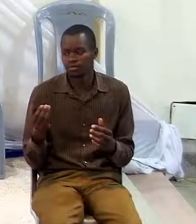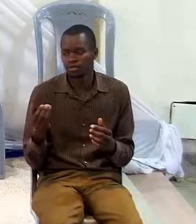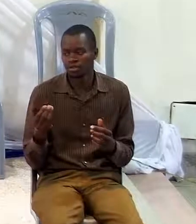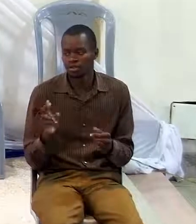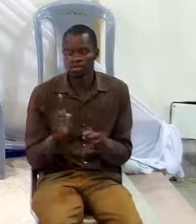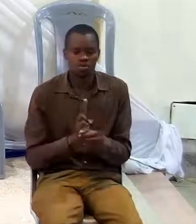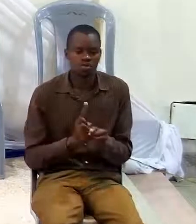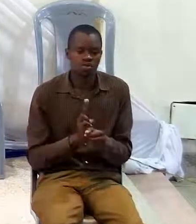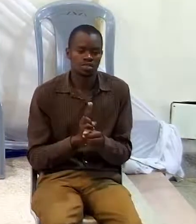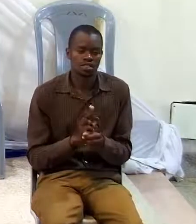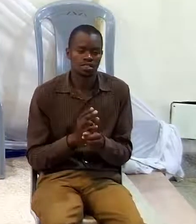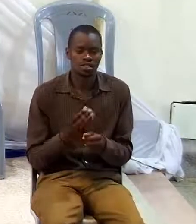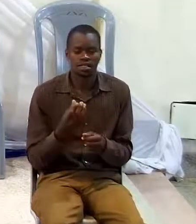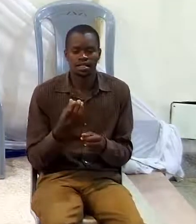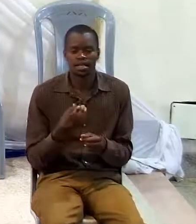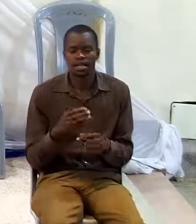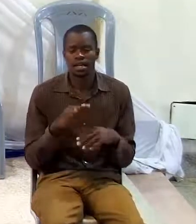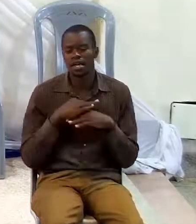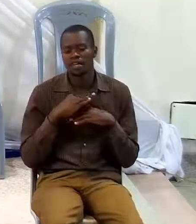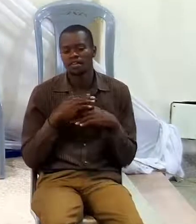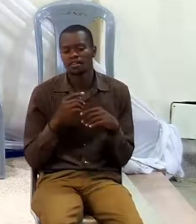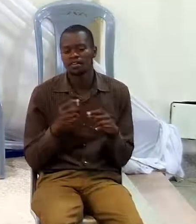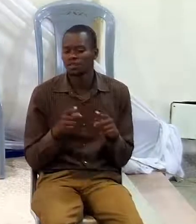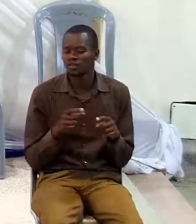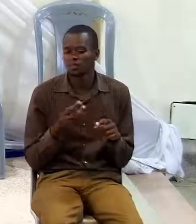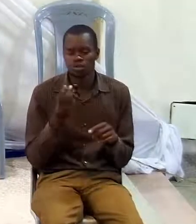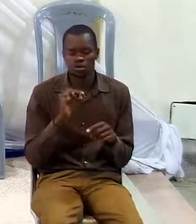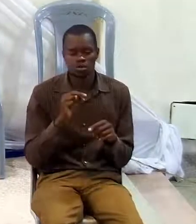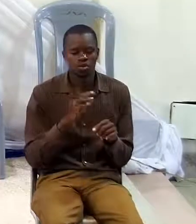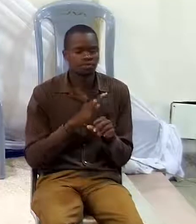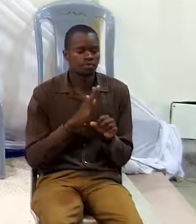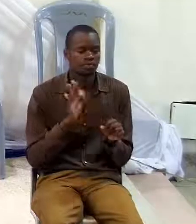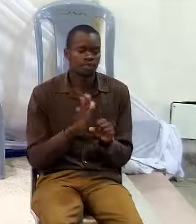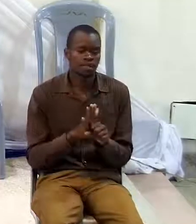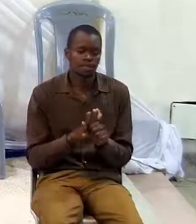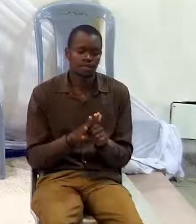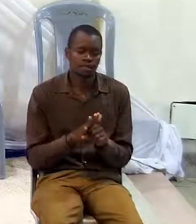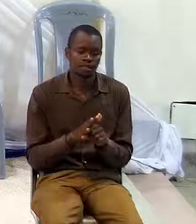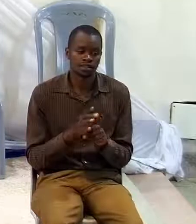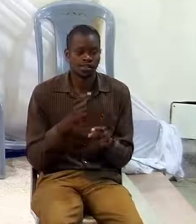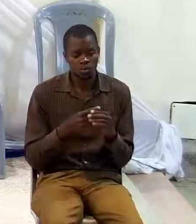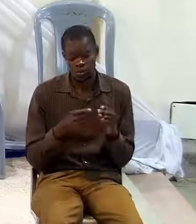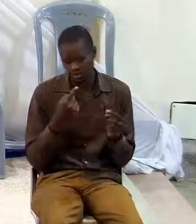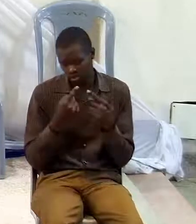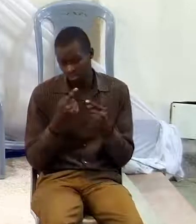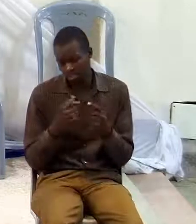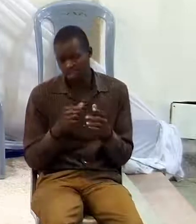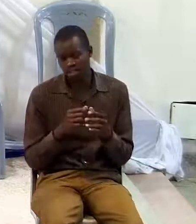too much. And just what you have said, if you want to